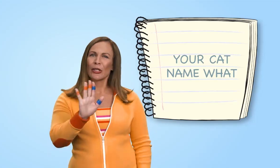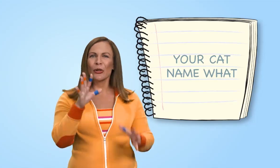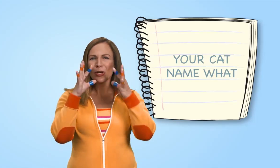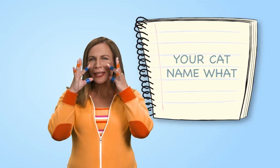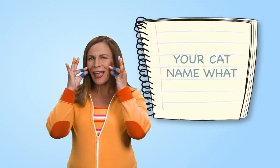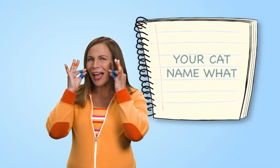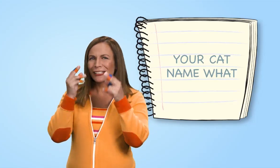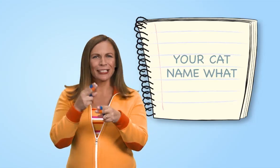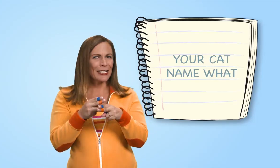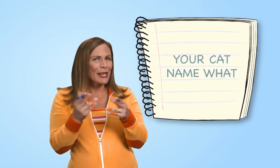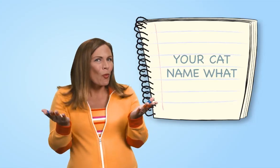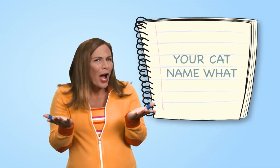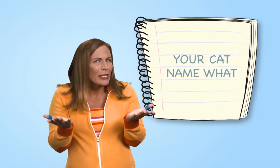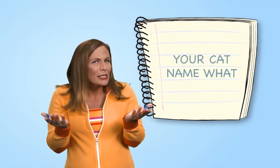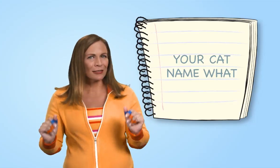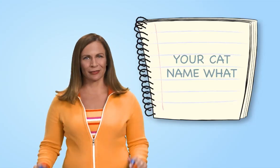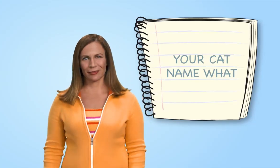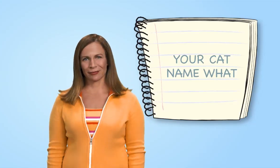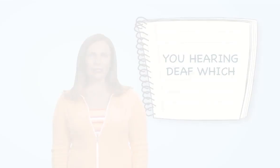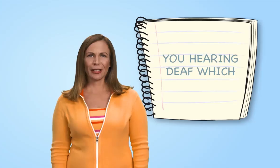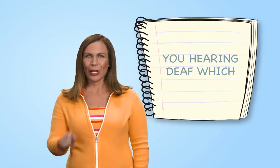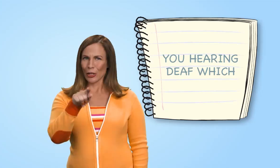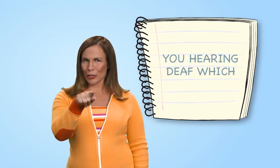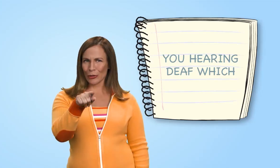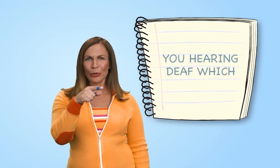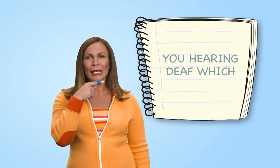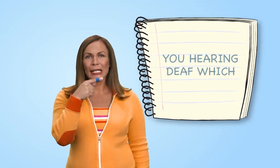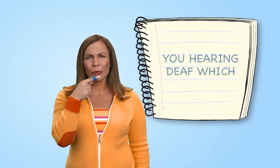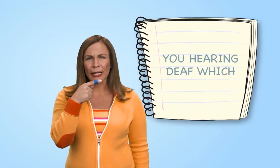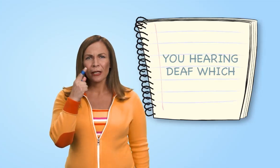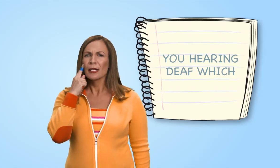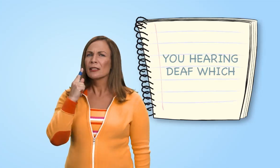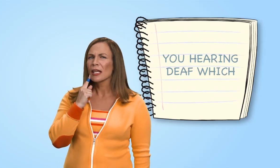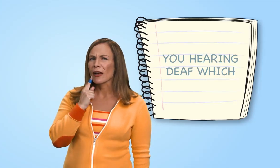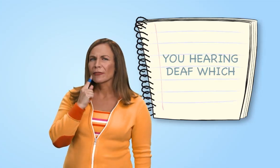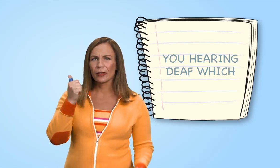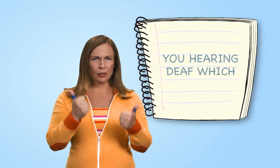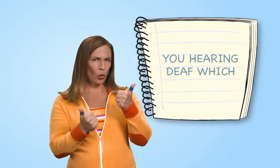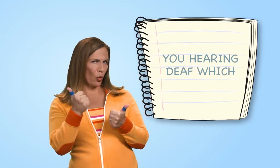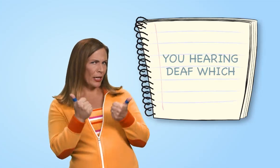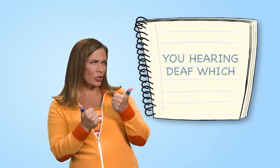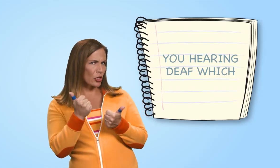Your cat name what? You hearing deaf which?